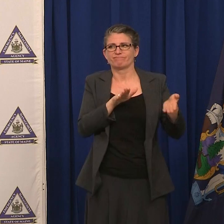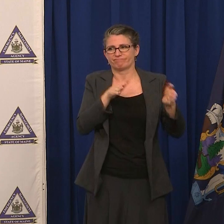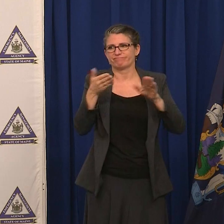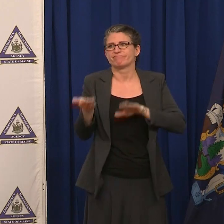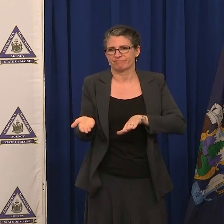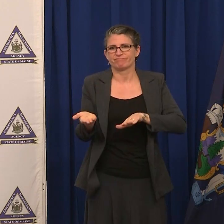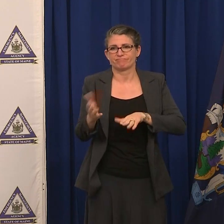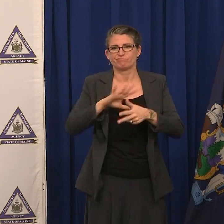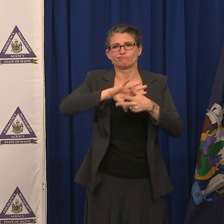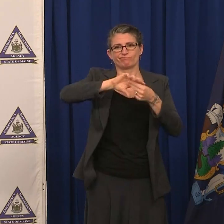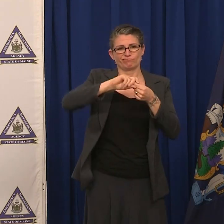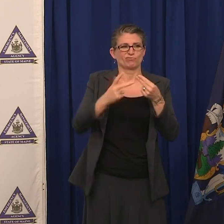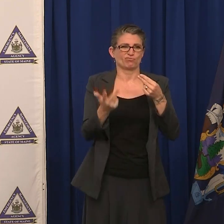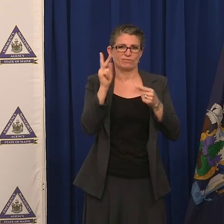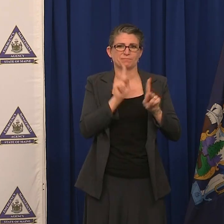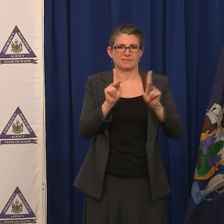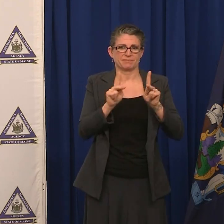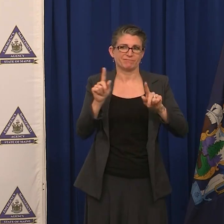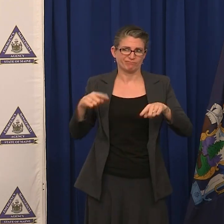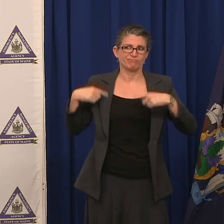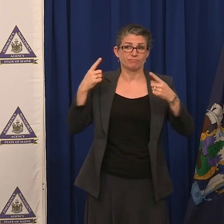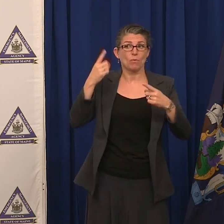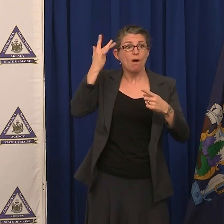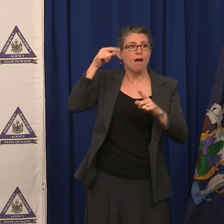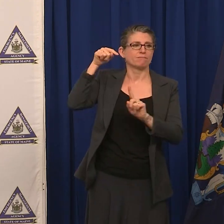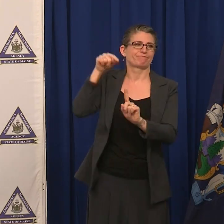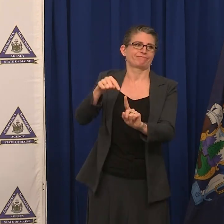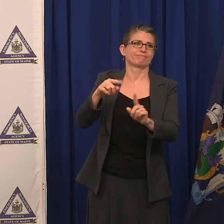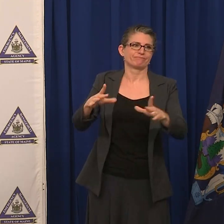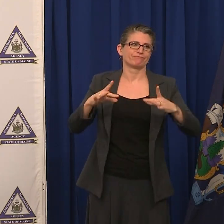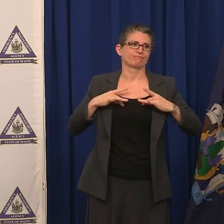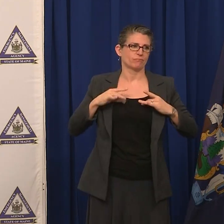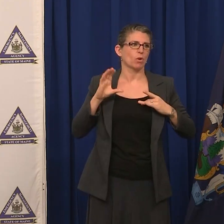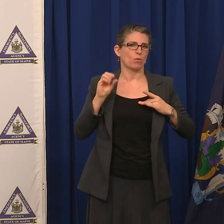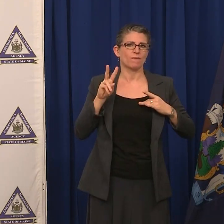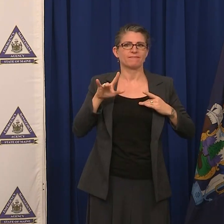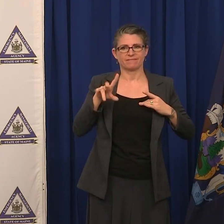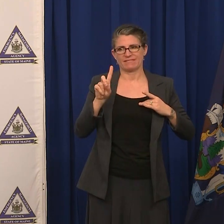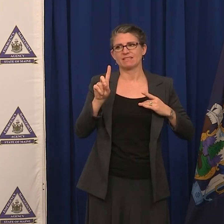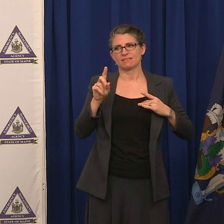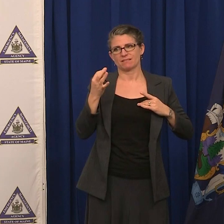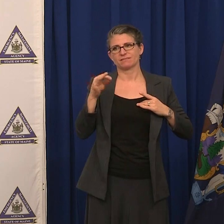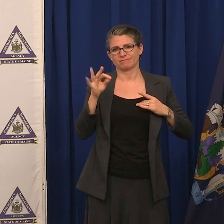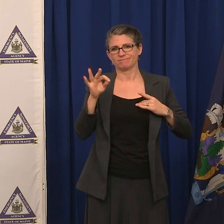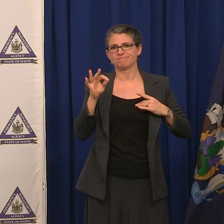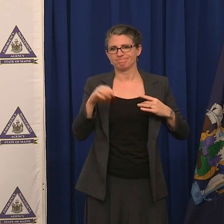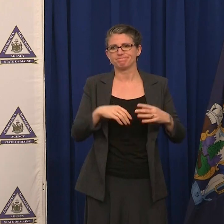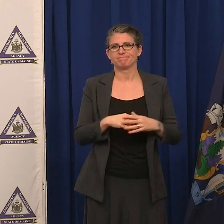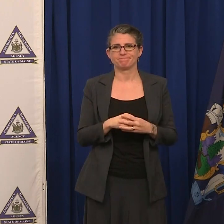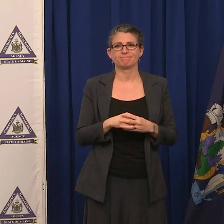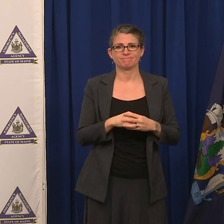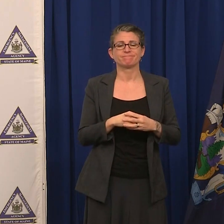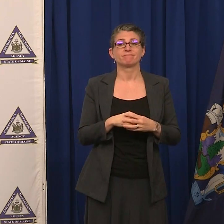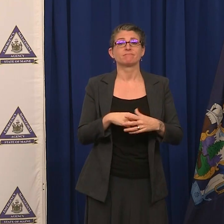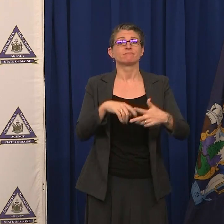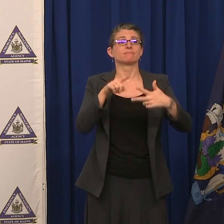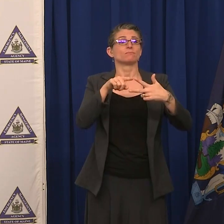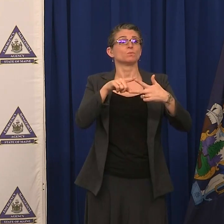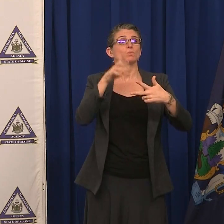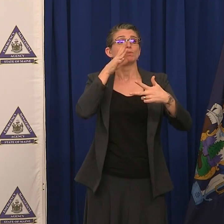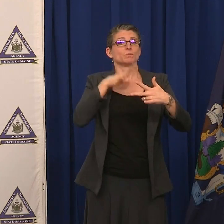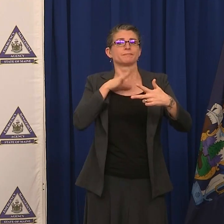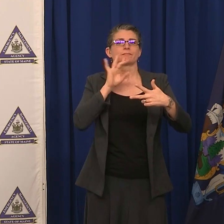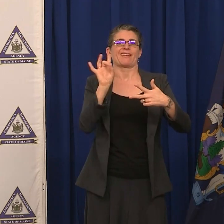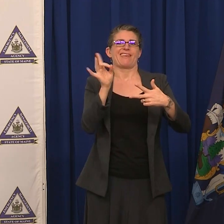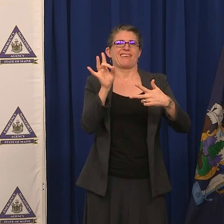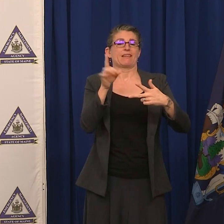positive for COVID-19. The individuals were a woman in her 80s from Cumberland